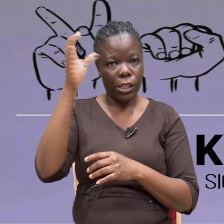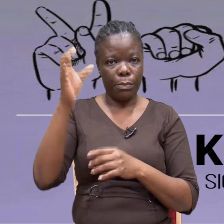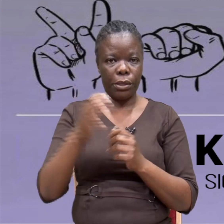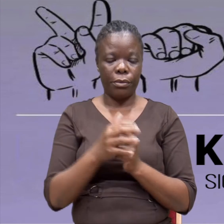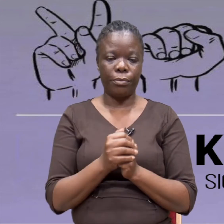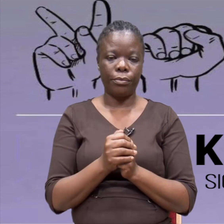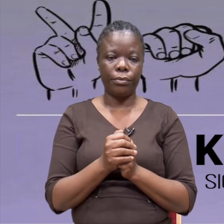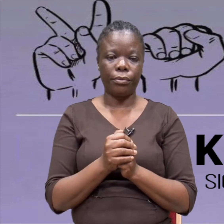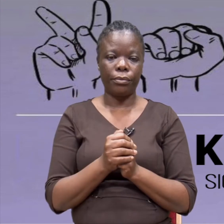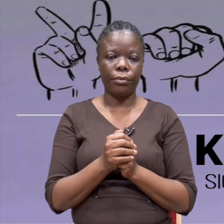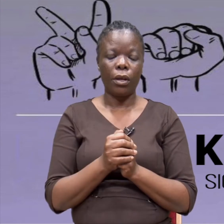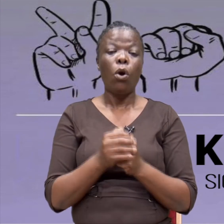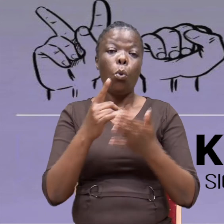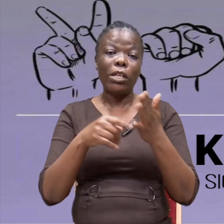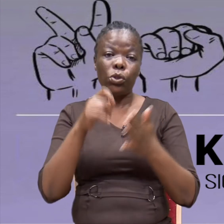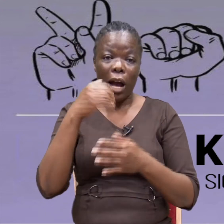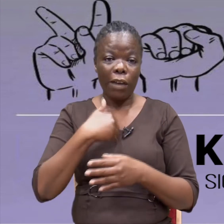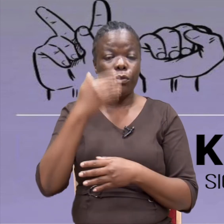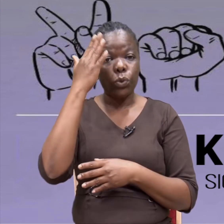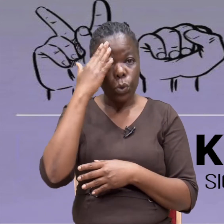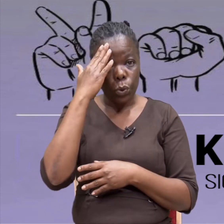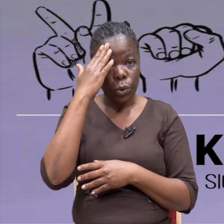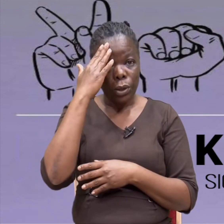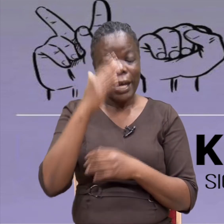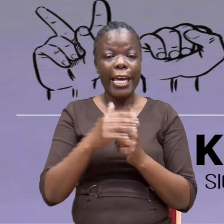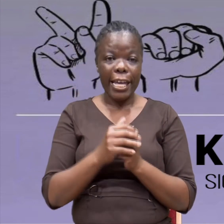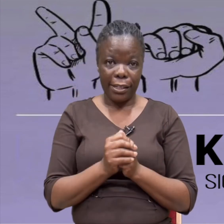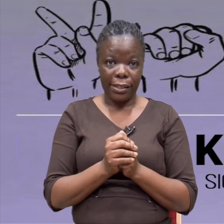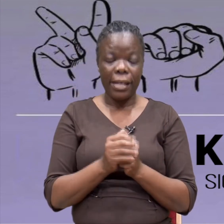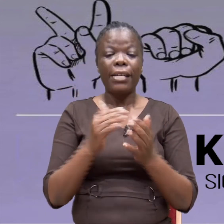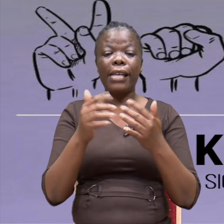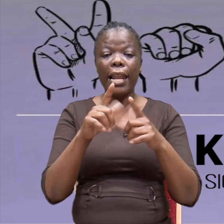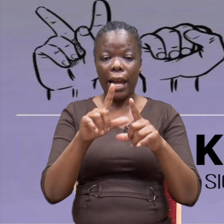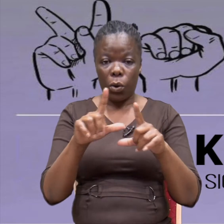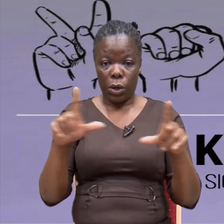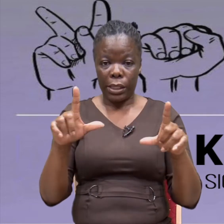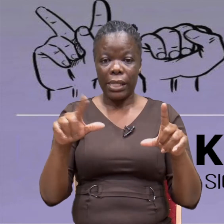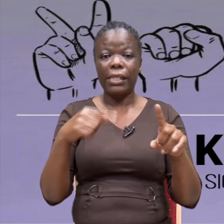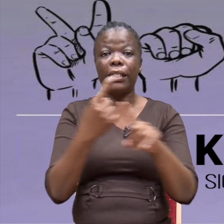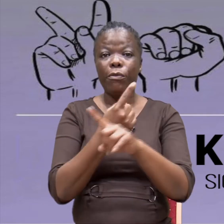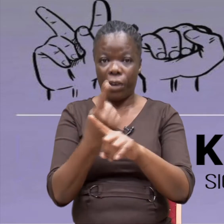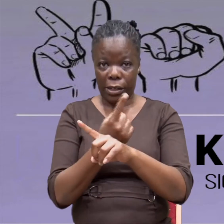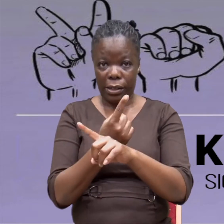concepts. What you have to know is sign language is different.